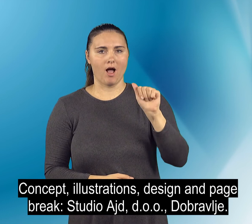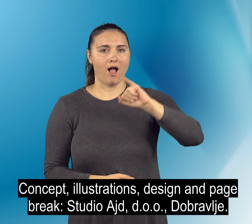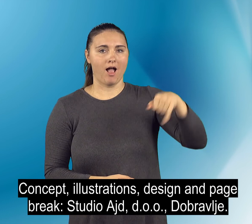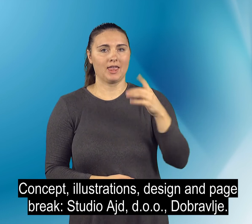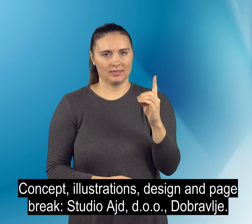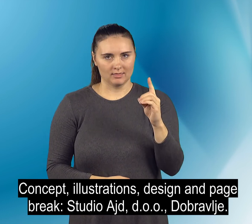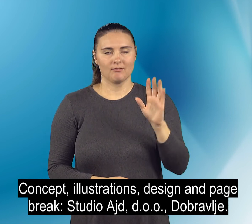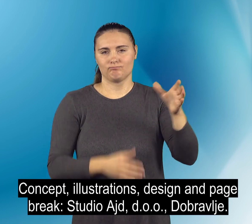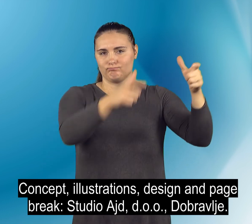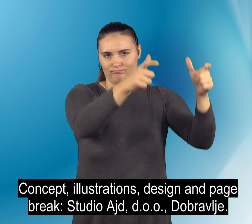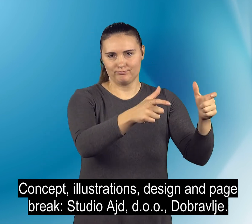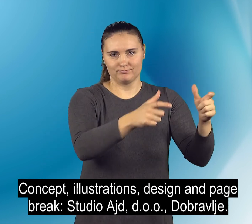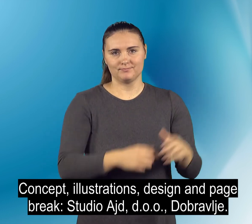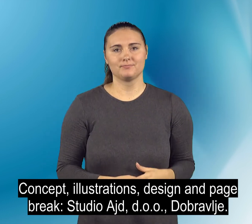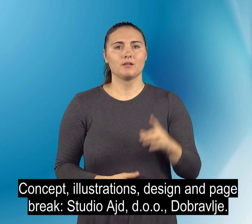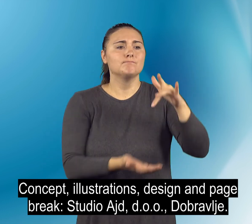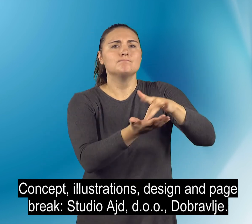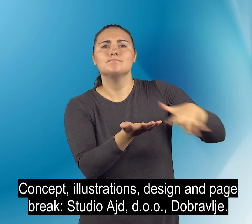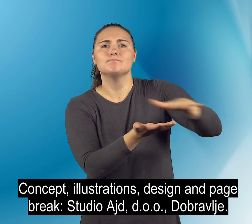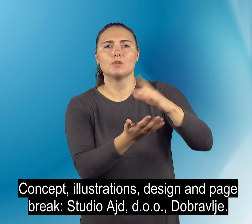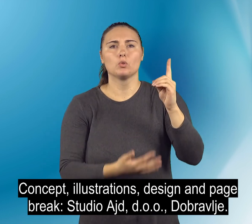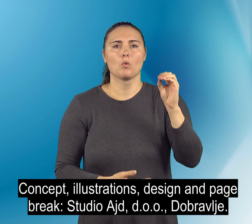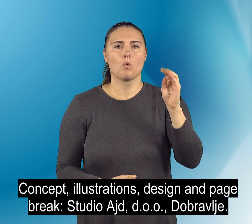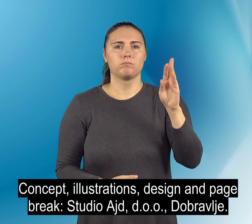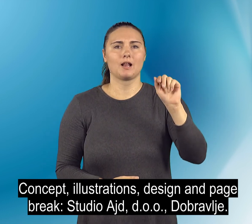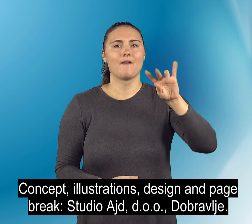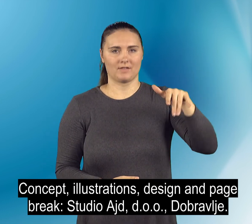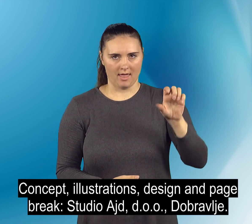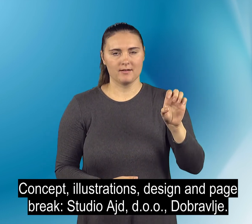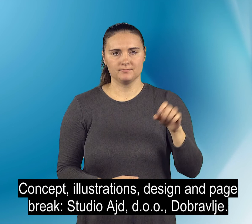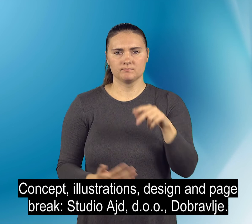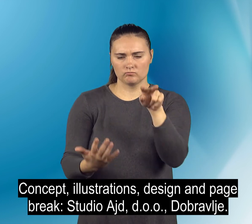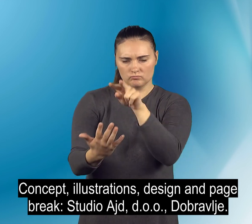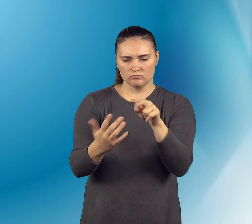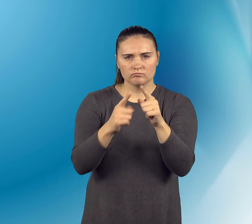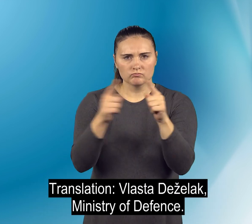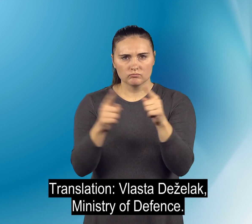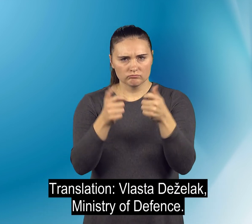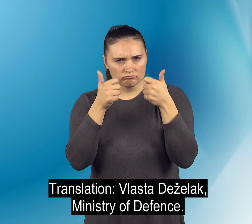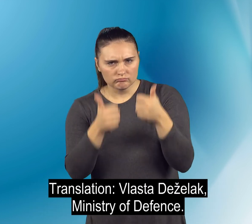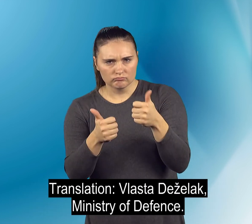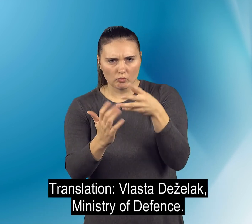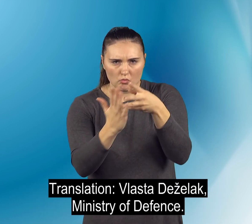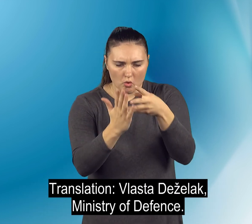break, Studio ID DOO, Dobravlje. Translation, Vlasta